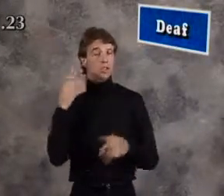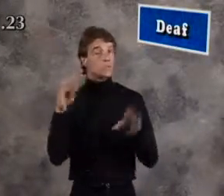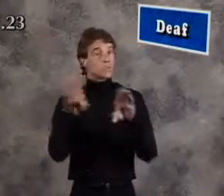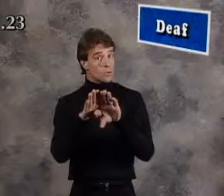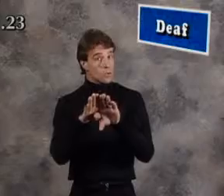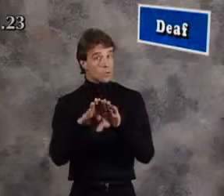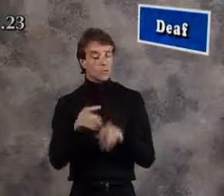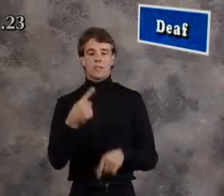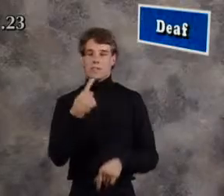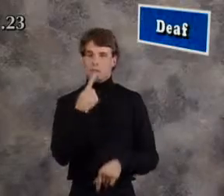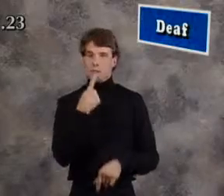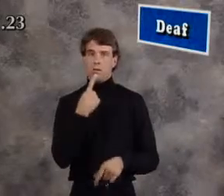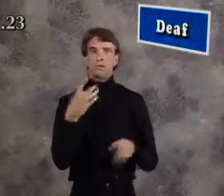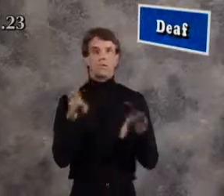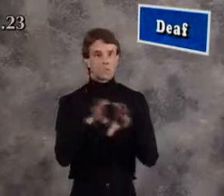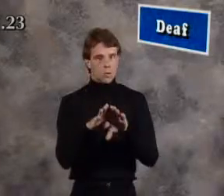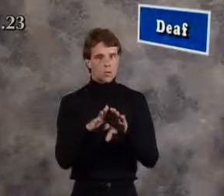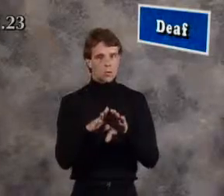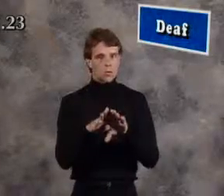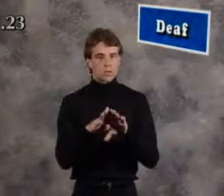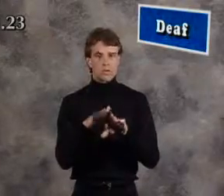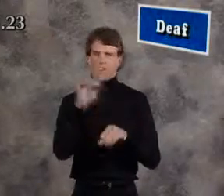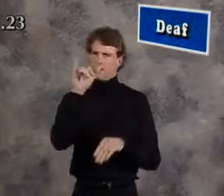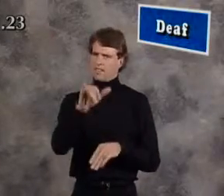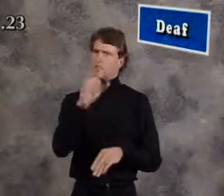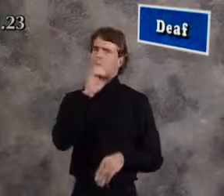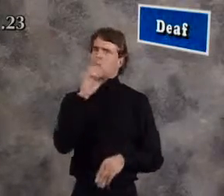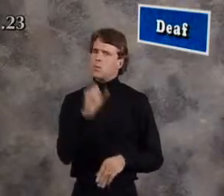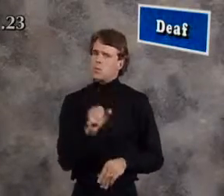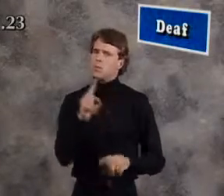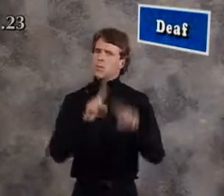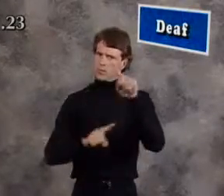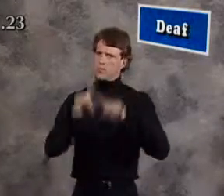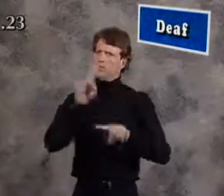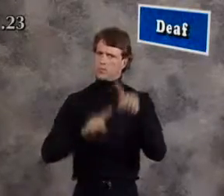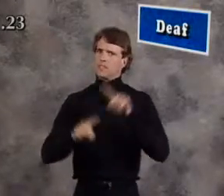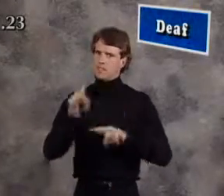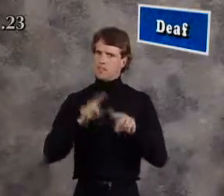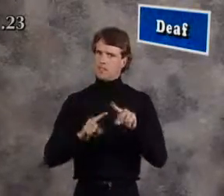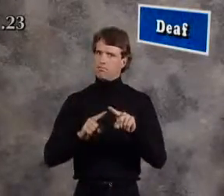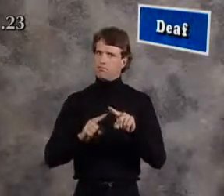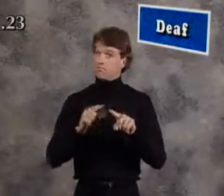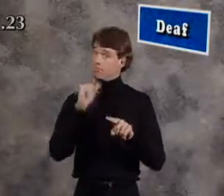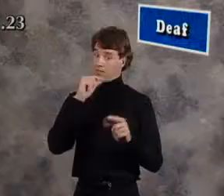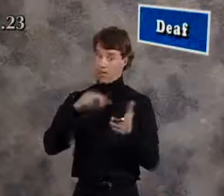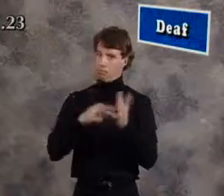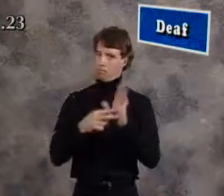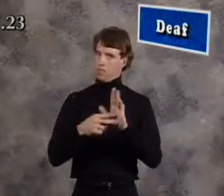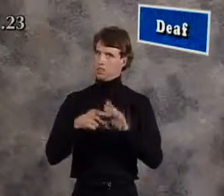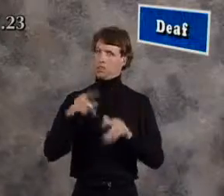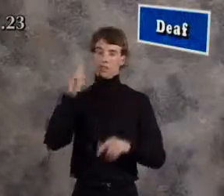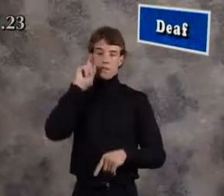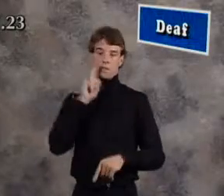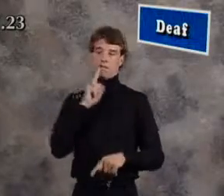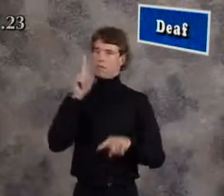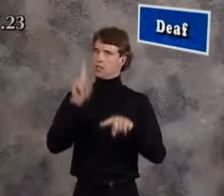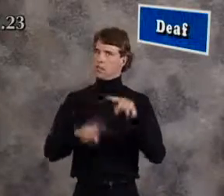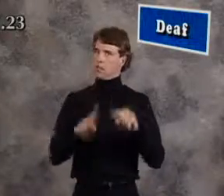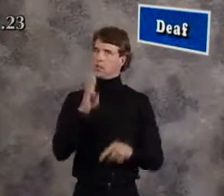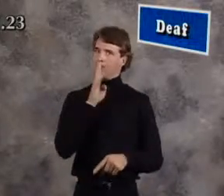This is an old sign meaning the ears are closed and the mouth is closed. Again, this does not